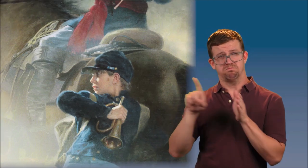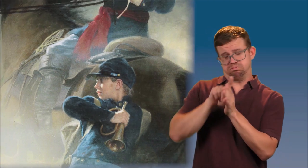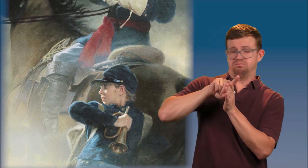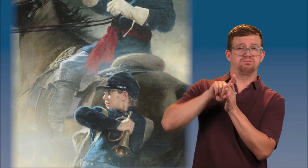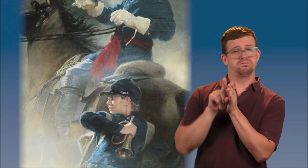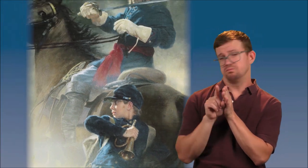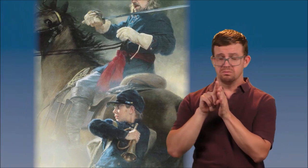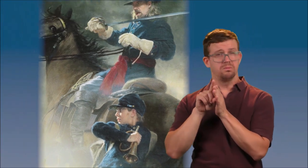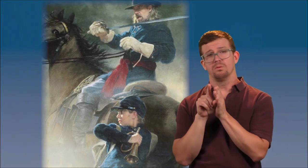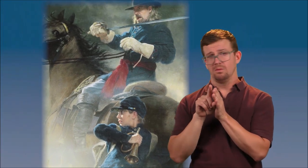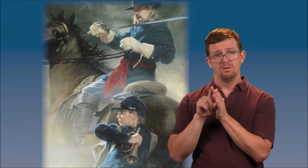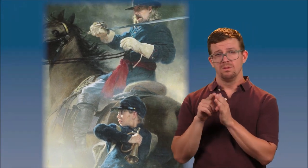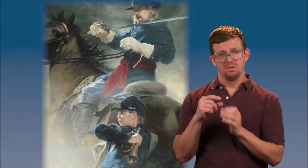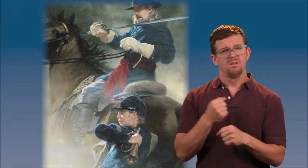onto Lancer.